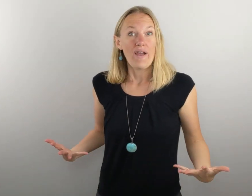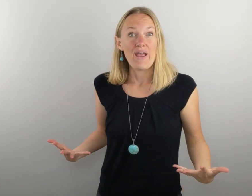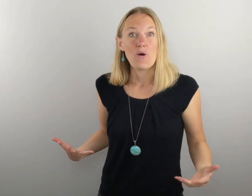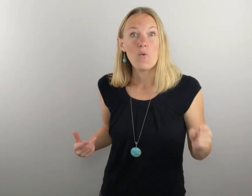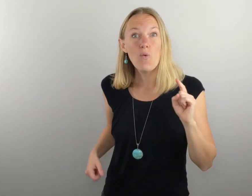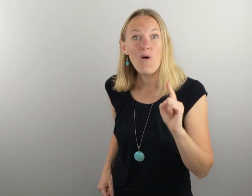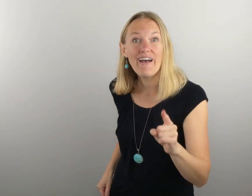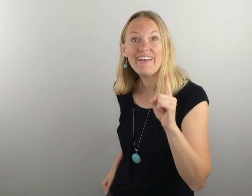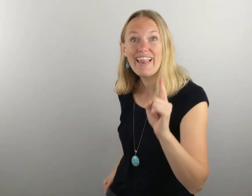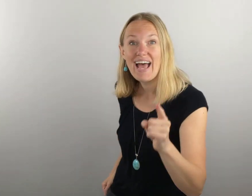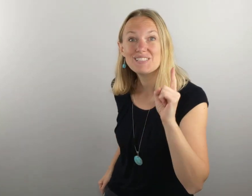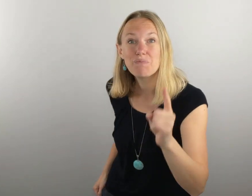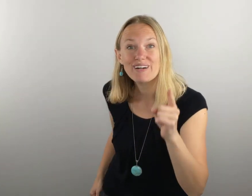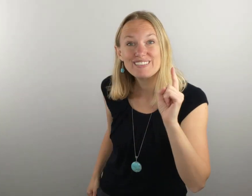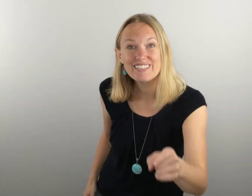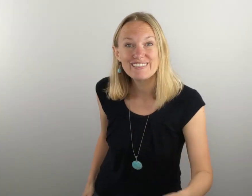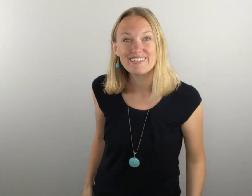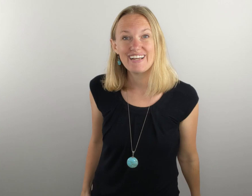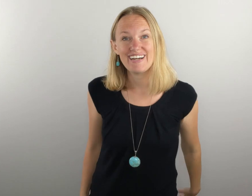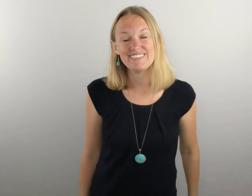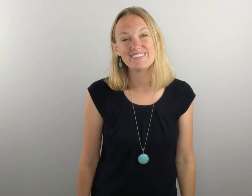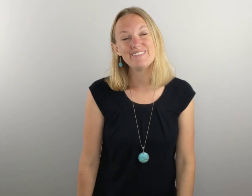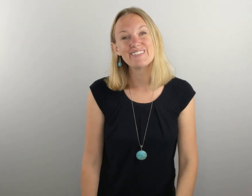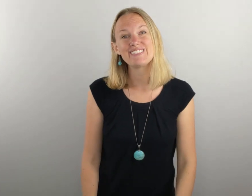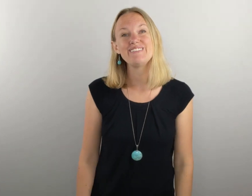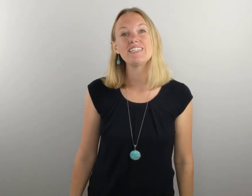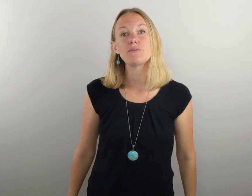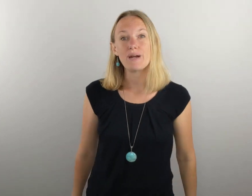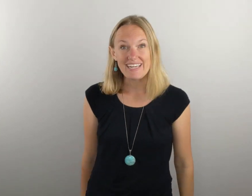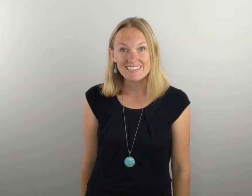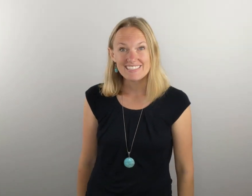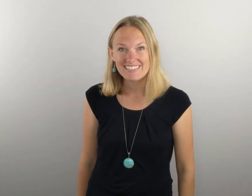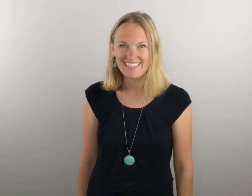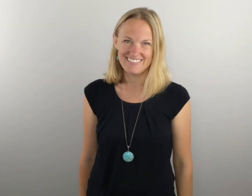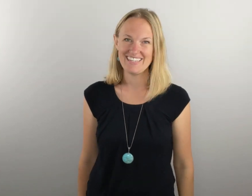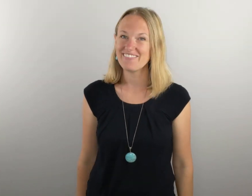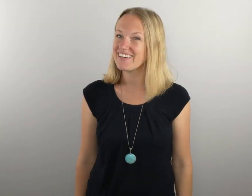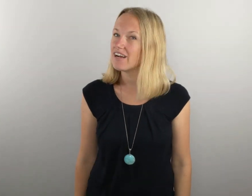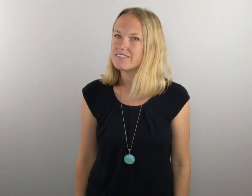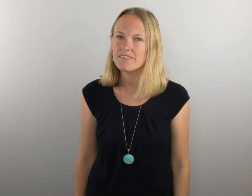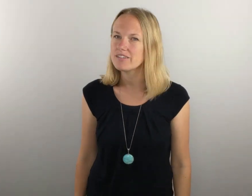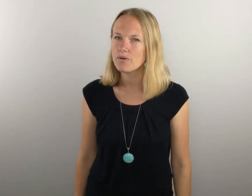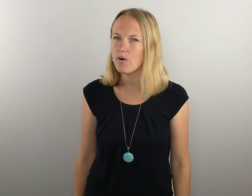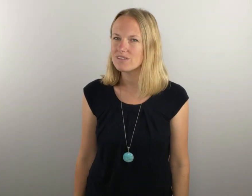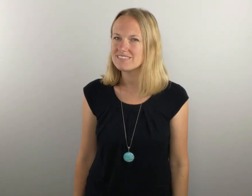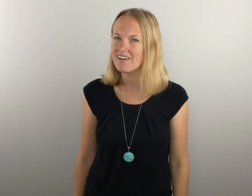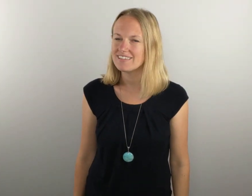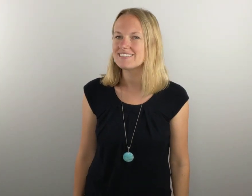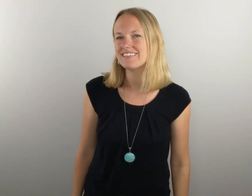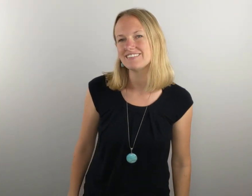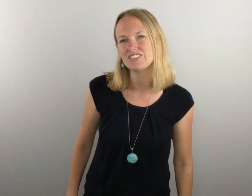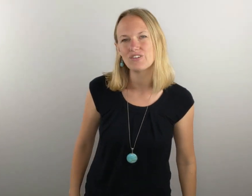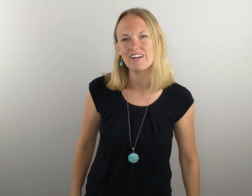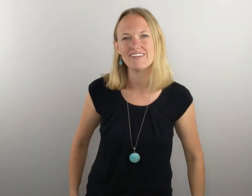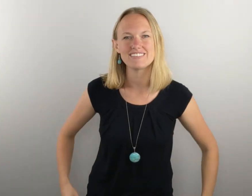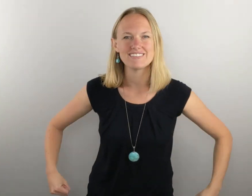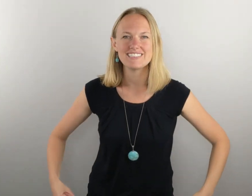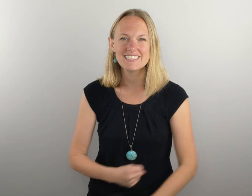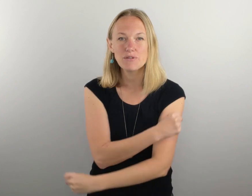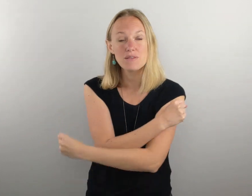Okay, one last part to learn, guys. You are doing great. It's not very often that we do a whole song in a single tutorial, so stick with